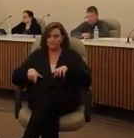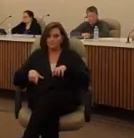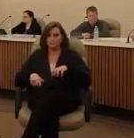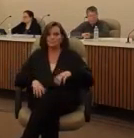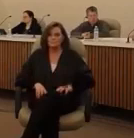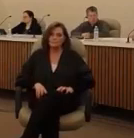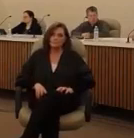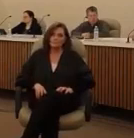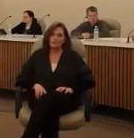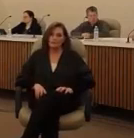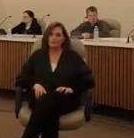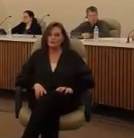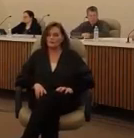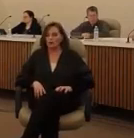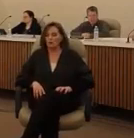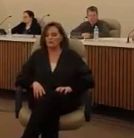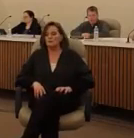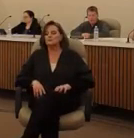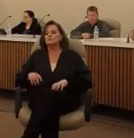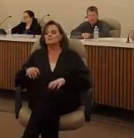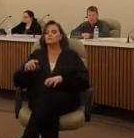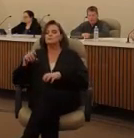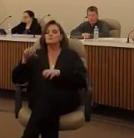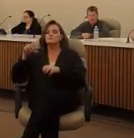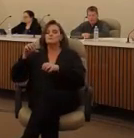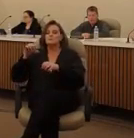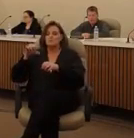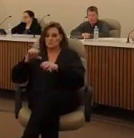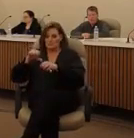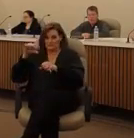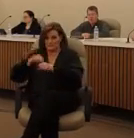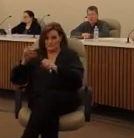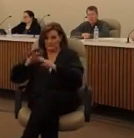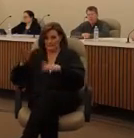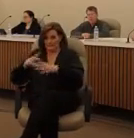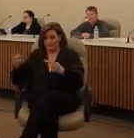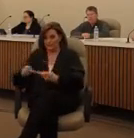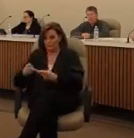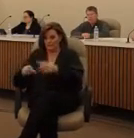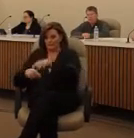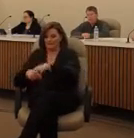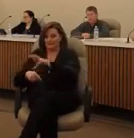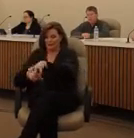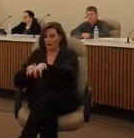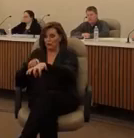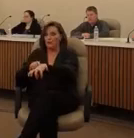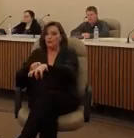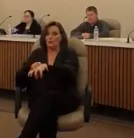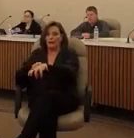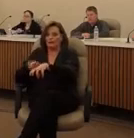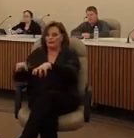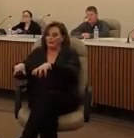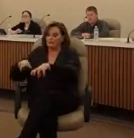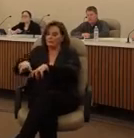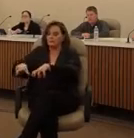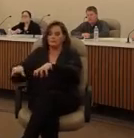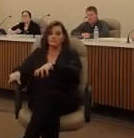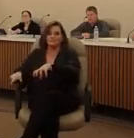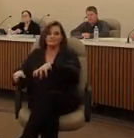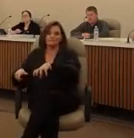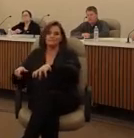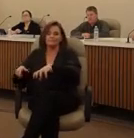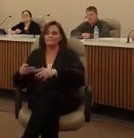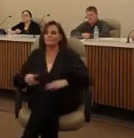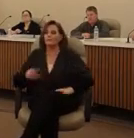service station. So any other questions? Yep. Supervisor, I've been listening to some